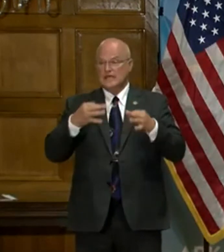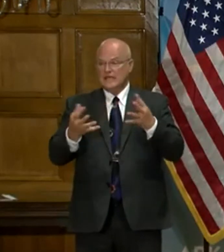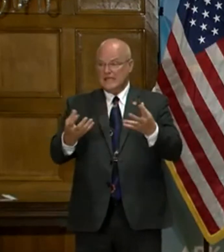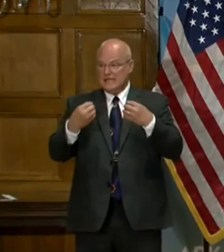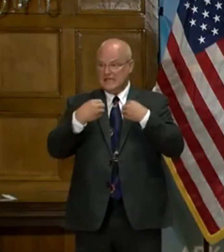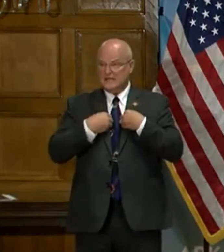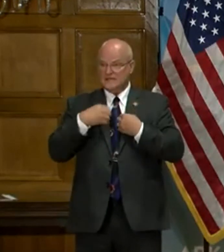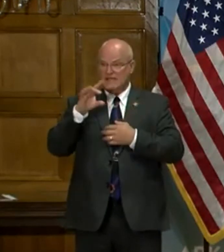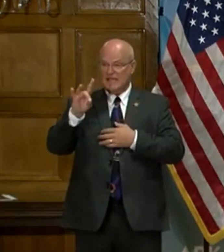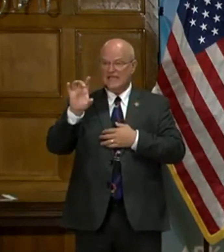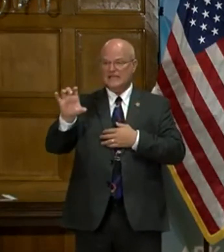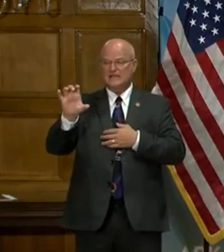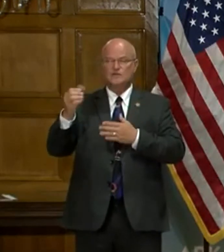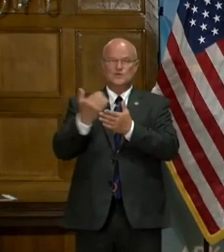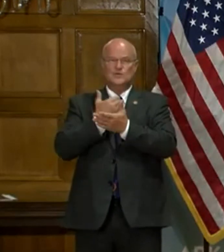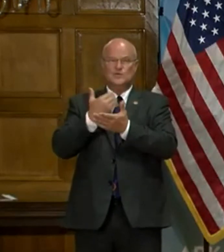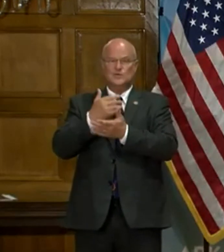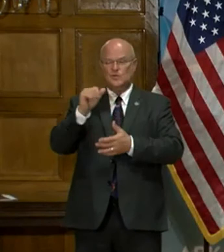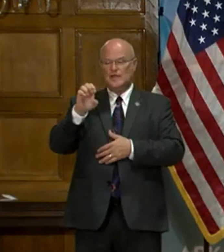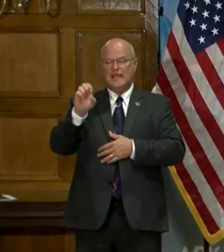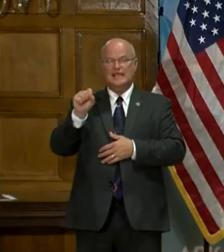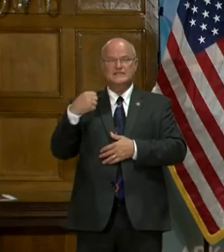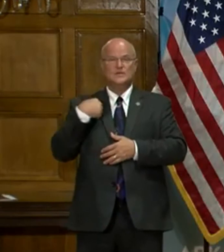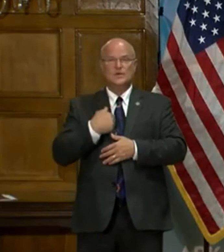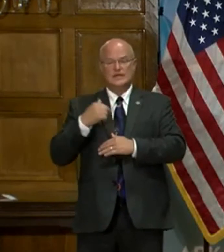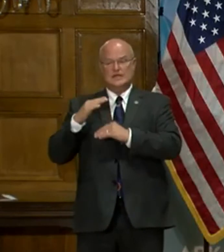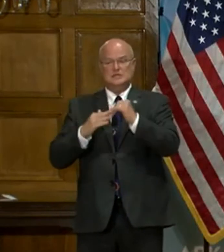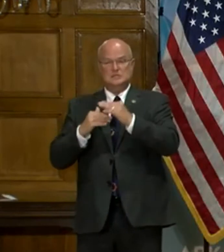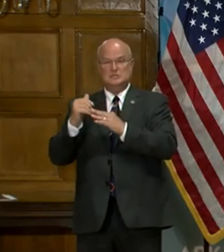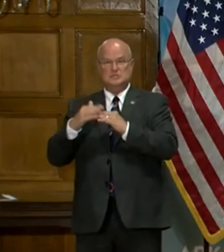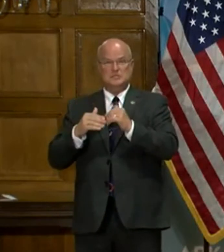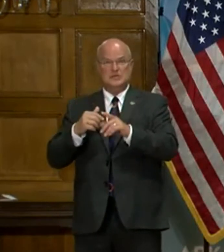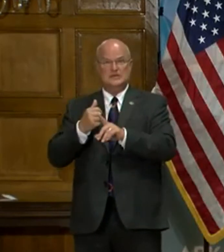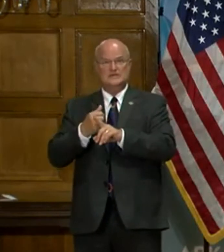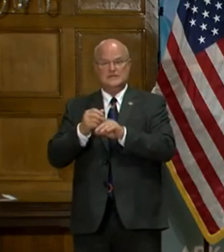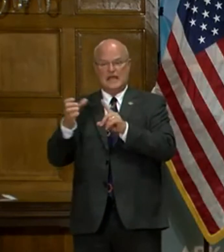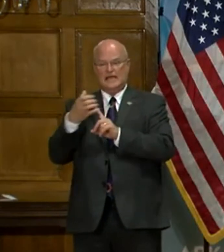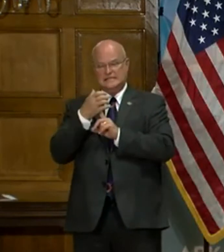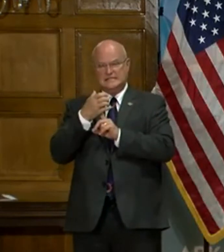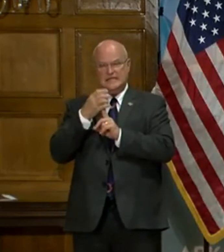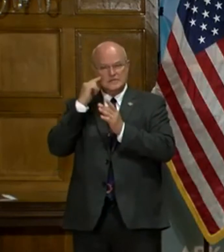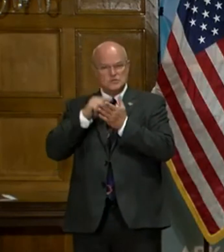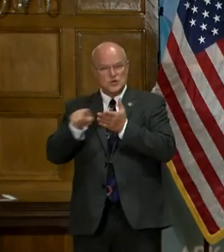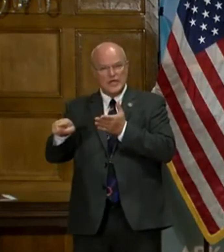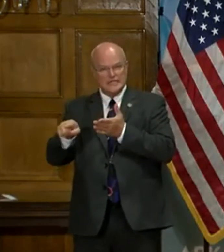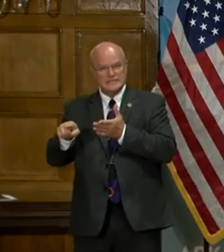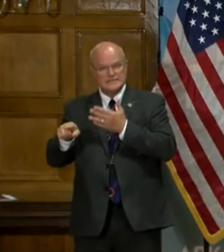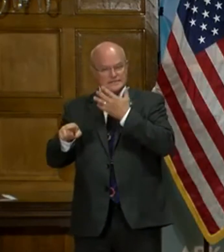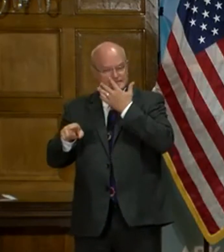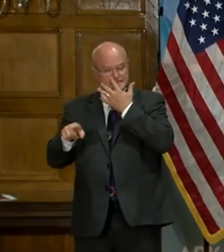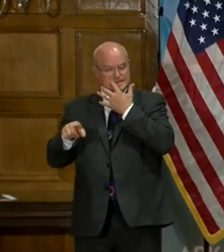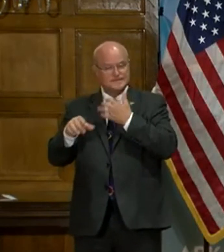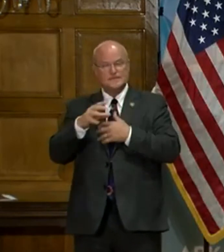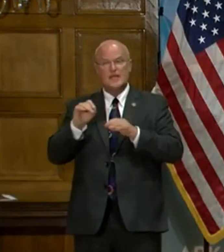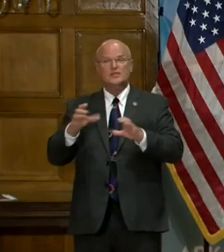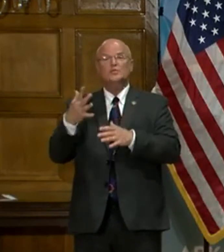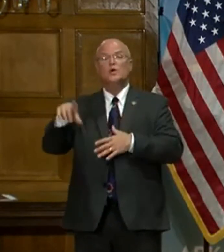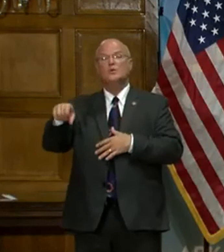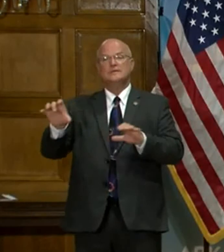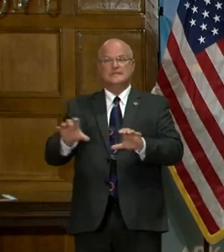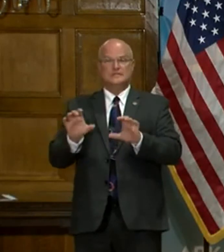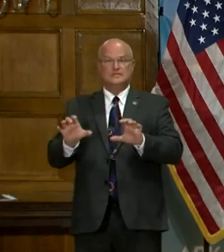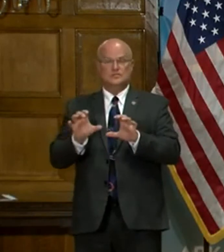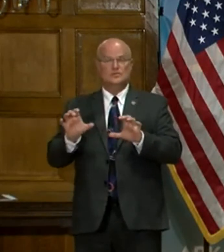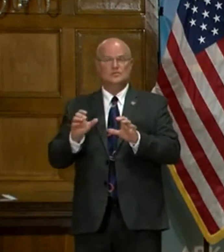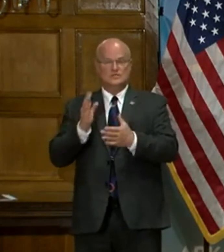it gives us 800 new cases in which we can build on, isolate, trace, and do what we need